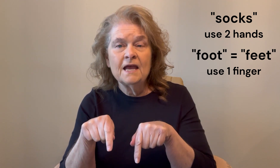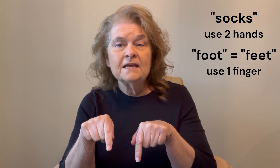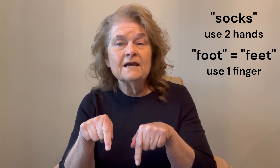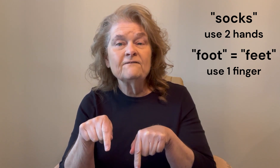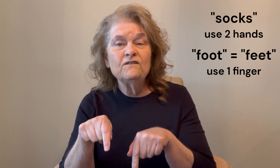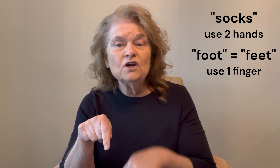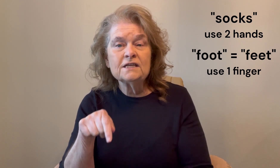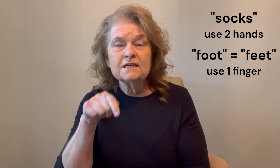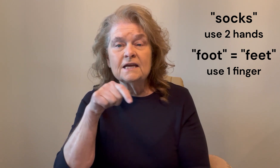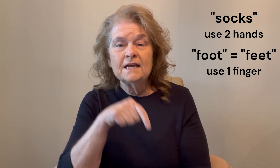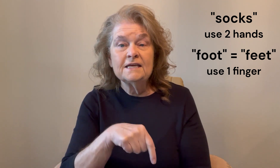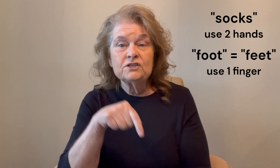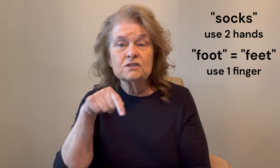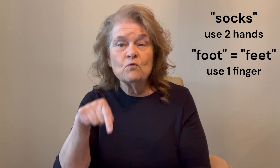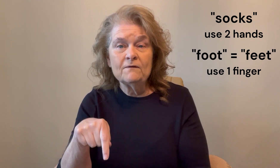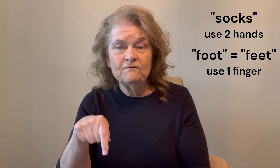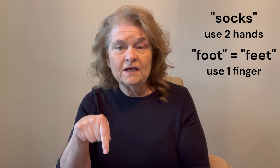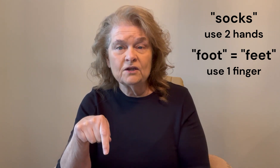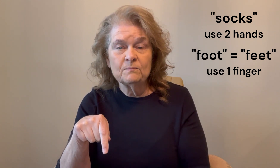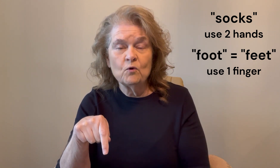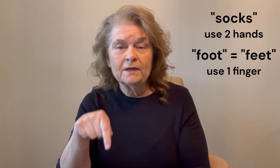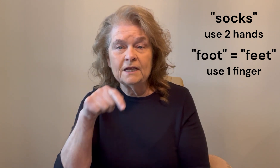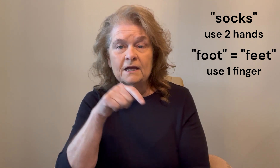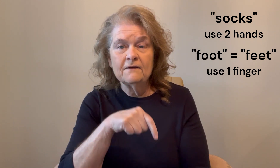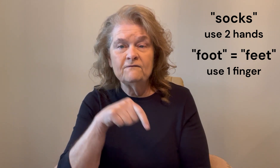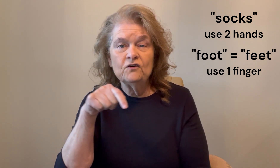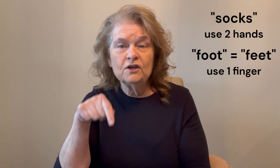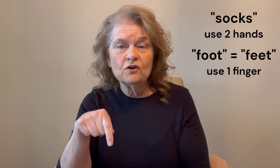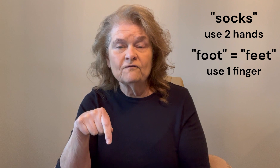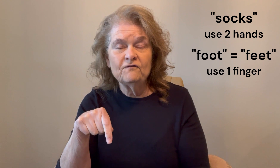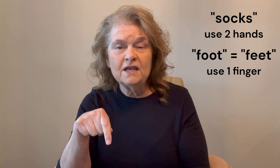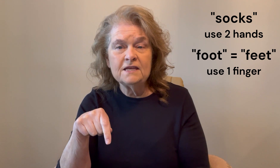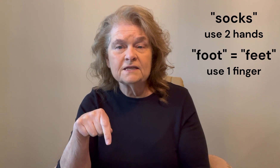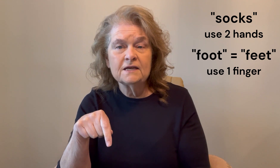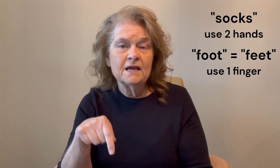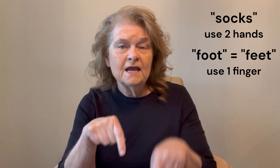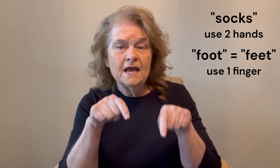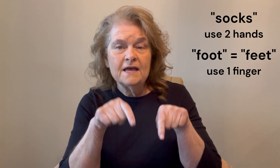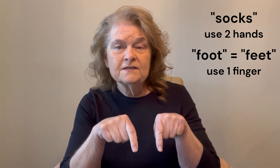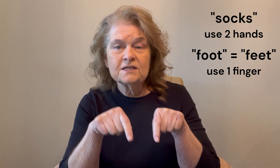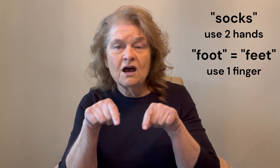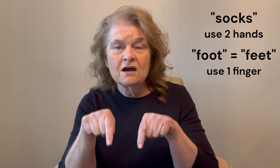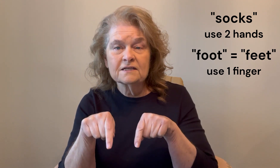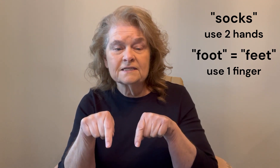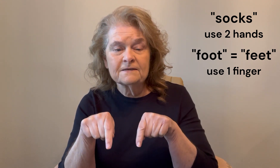Now foot is just 1 finger pointing, foot or feet, socks.